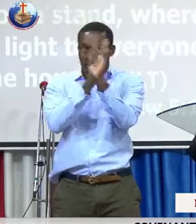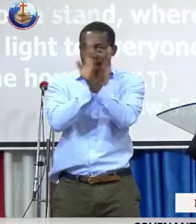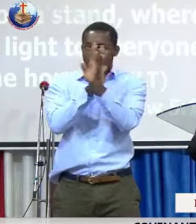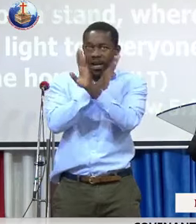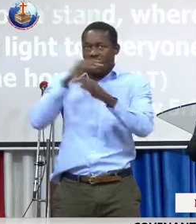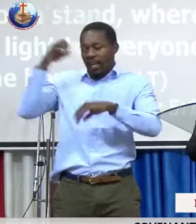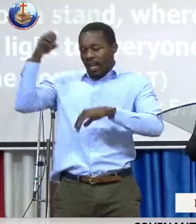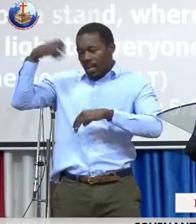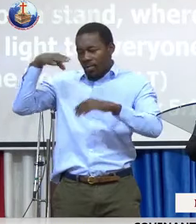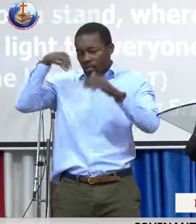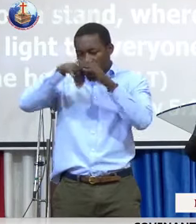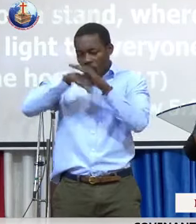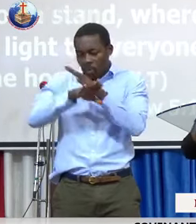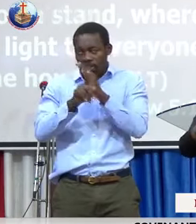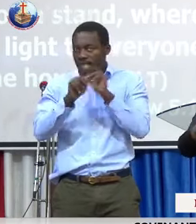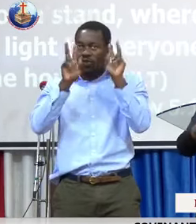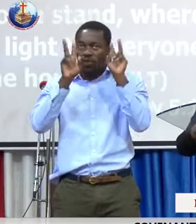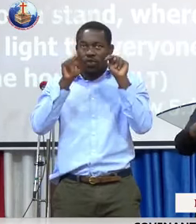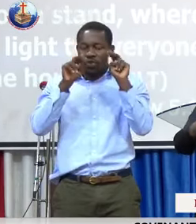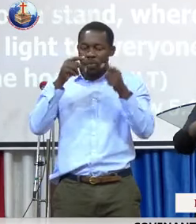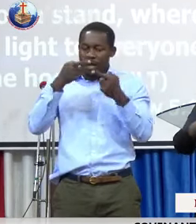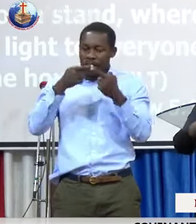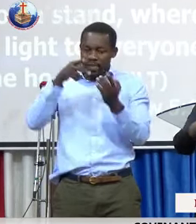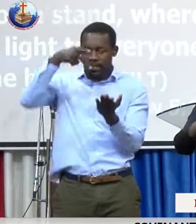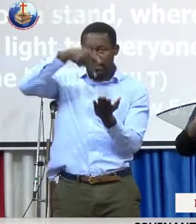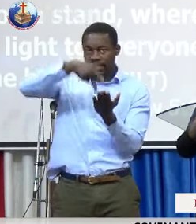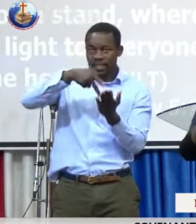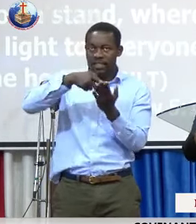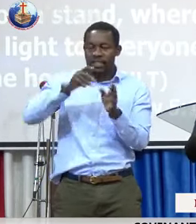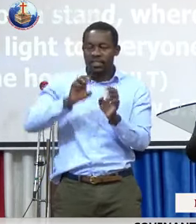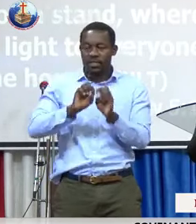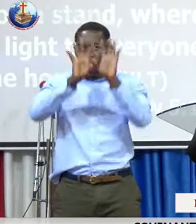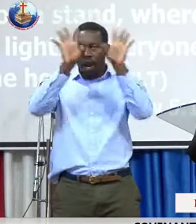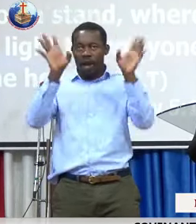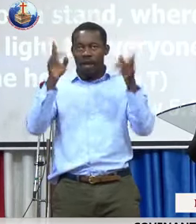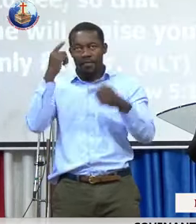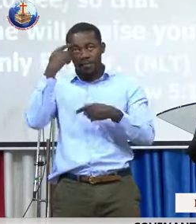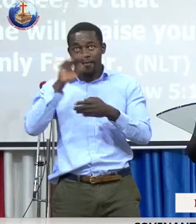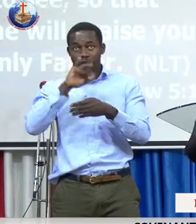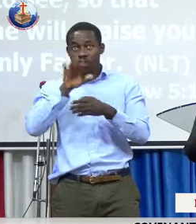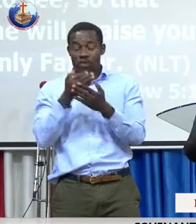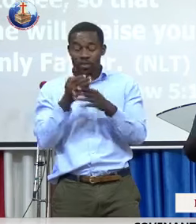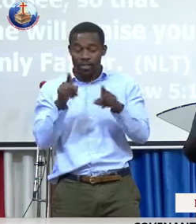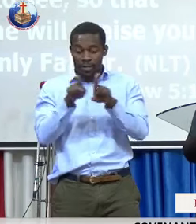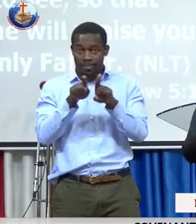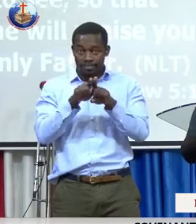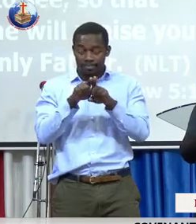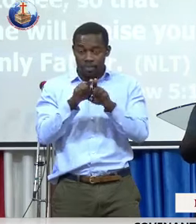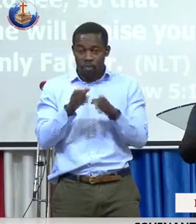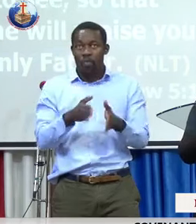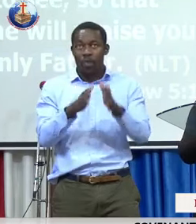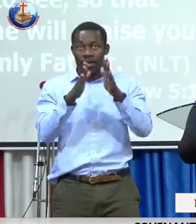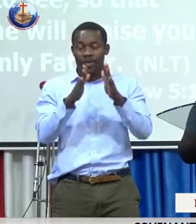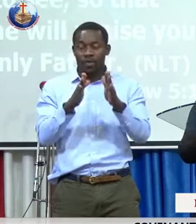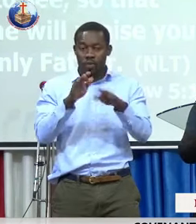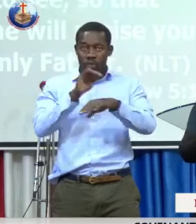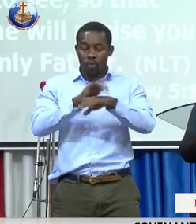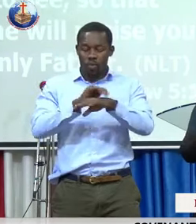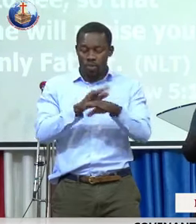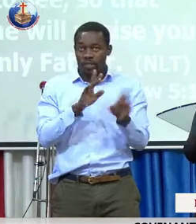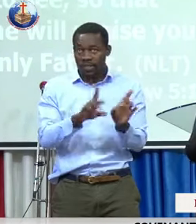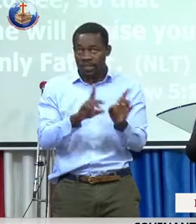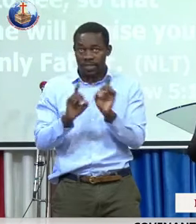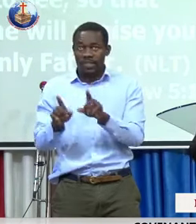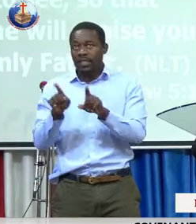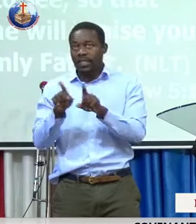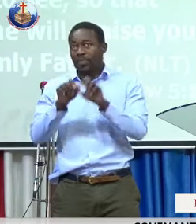Instead, put it on a stand and let it shine for all. In the same way, let your good deeds shine out for all